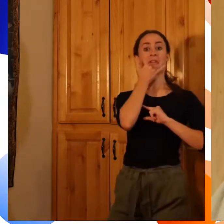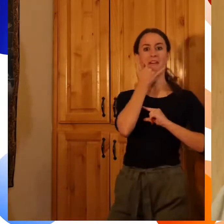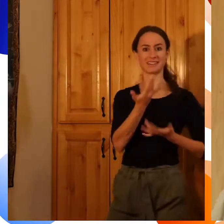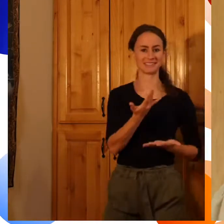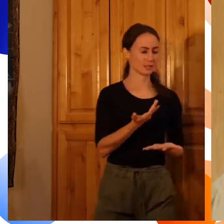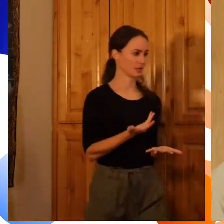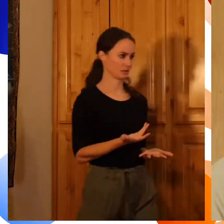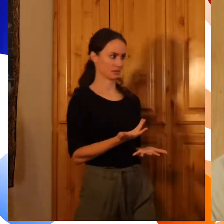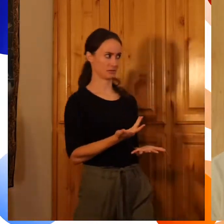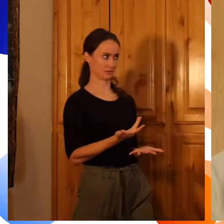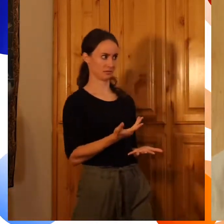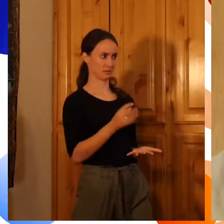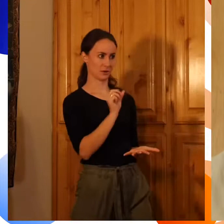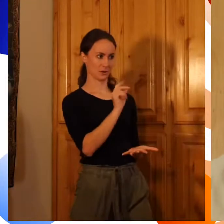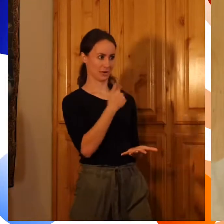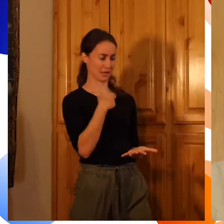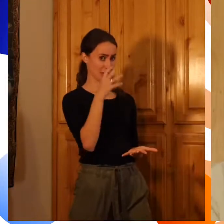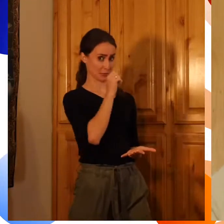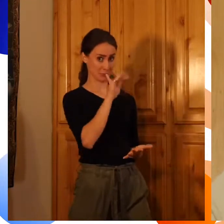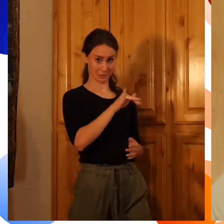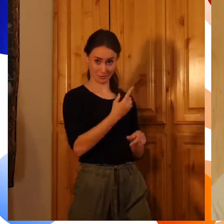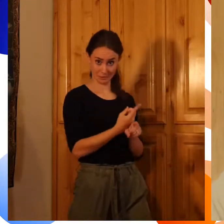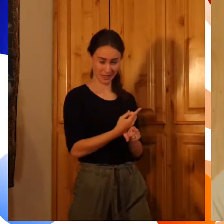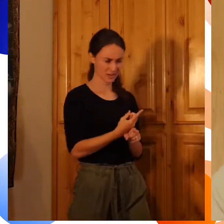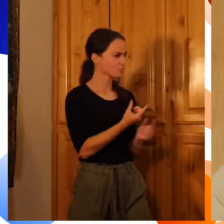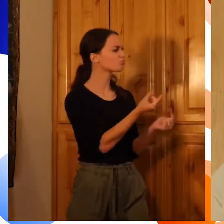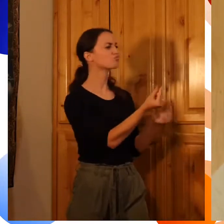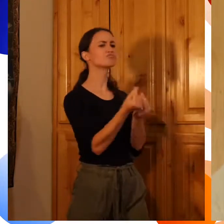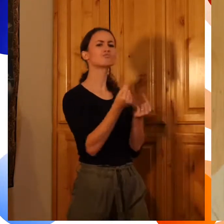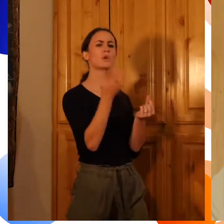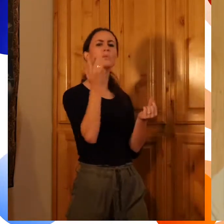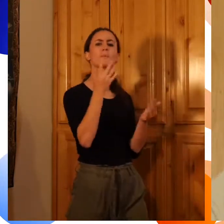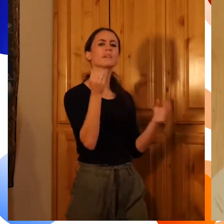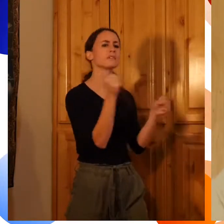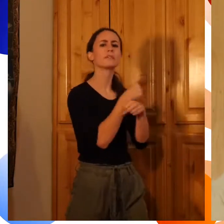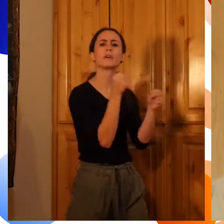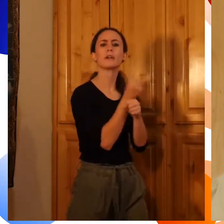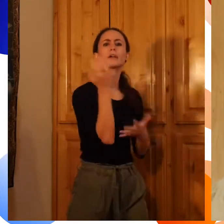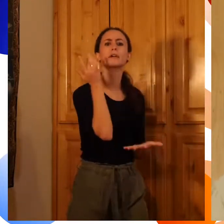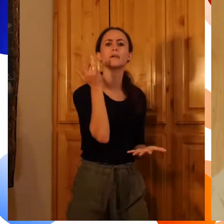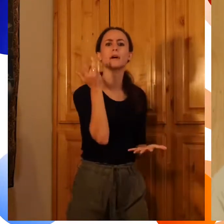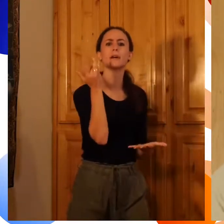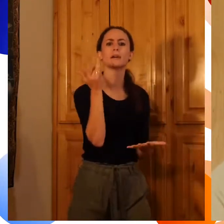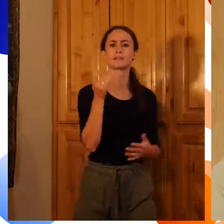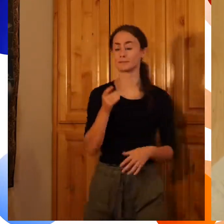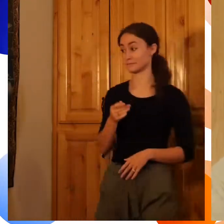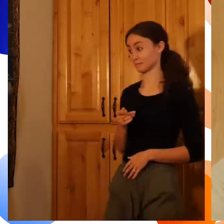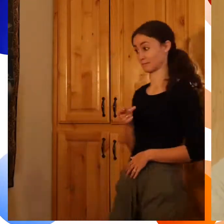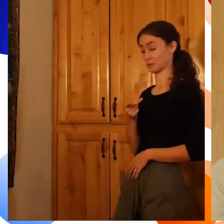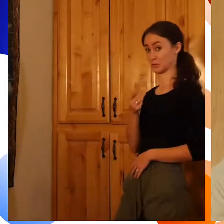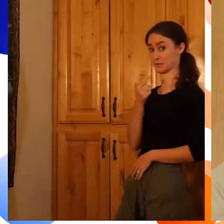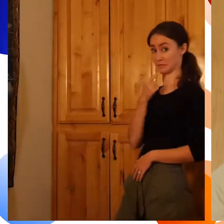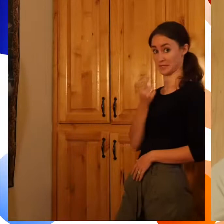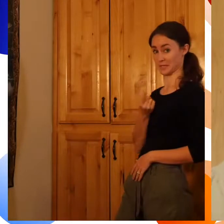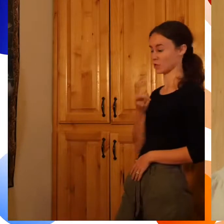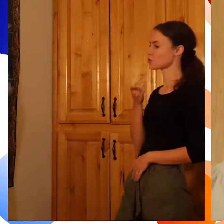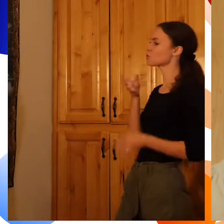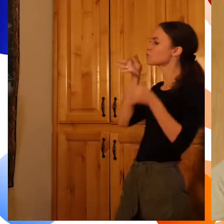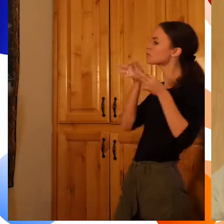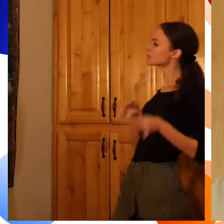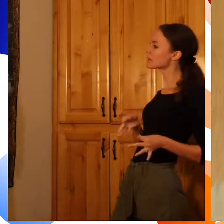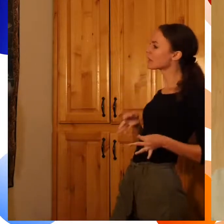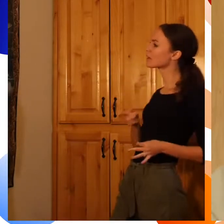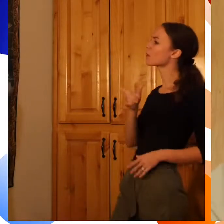doing?" And the two of them, tugging on the golden spectacles, said, "You decide. You decide who should get our father's